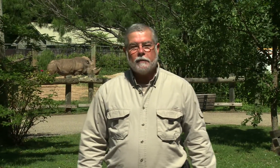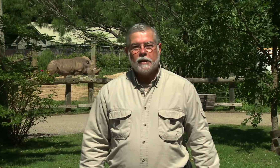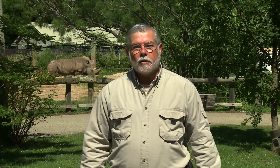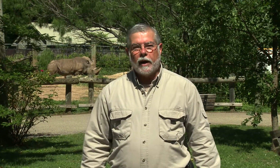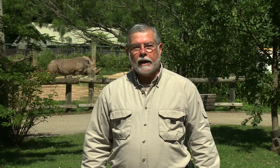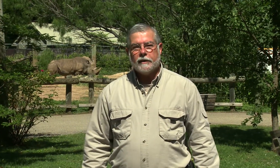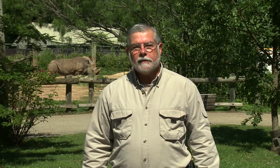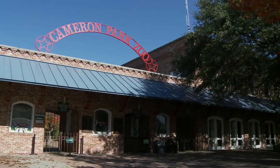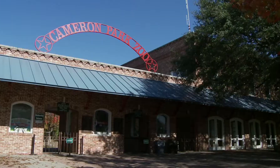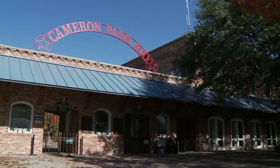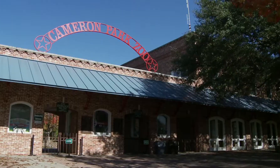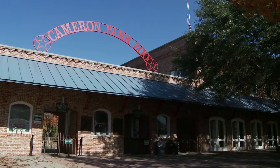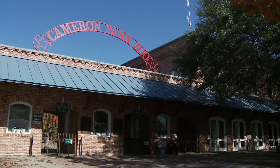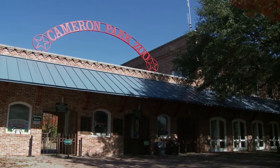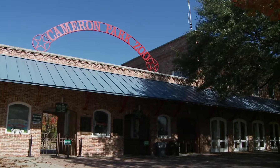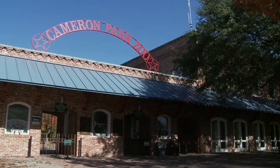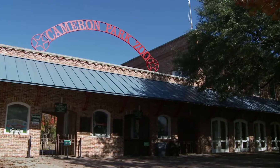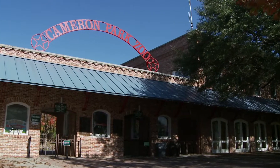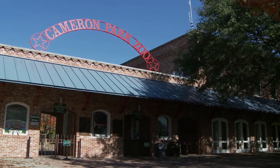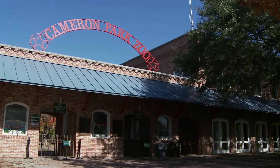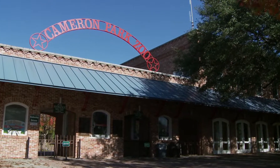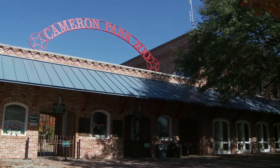Let's step into the wild.